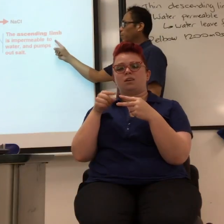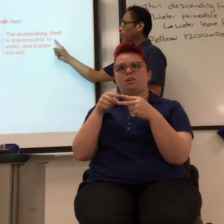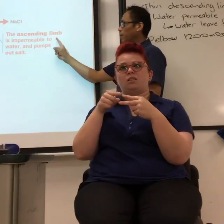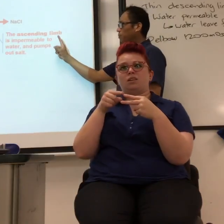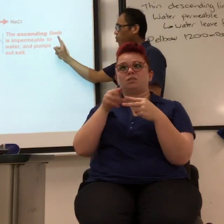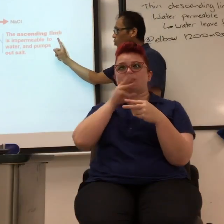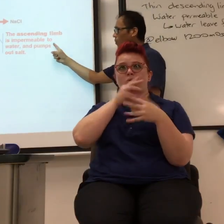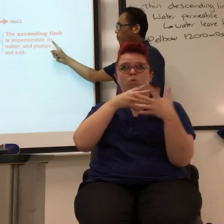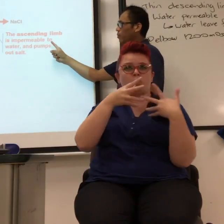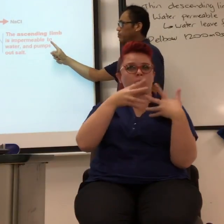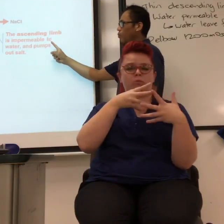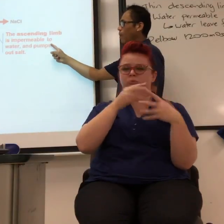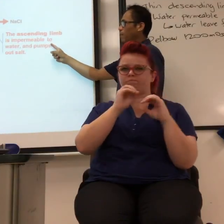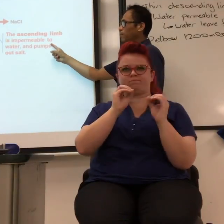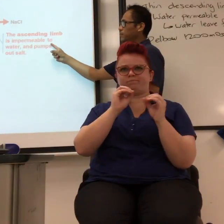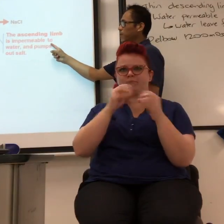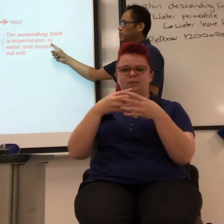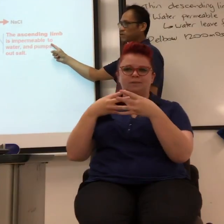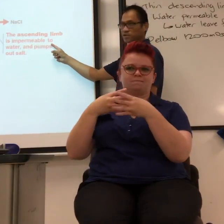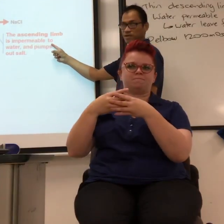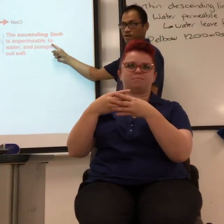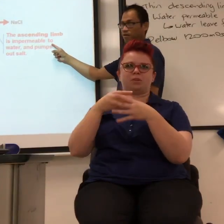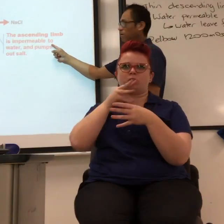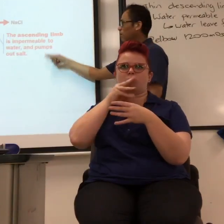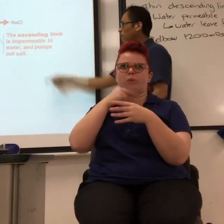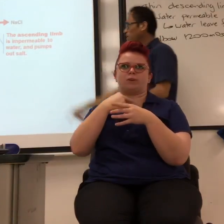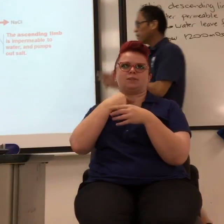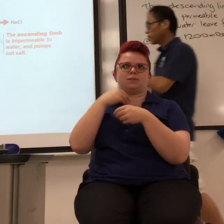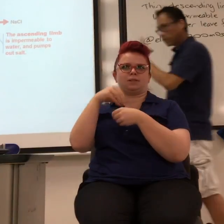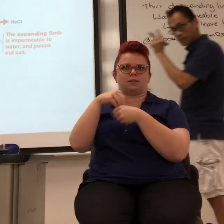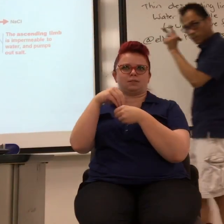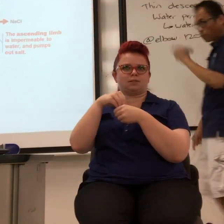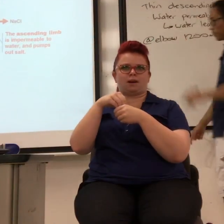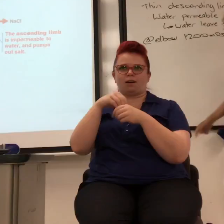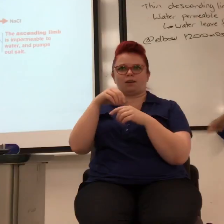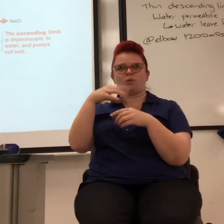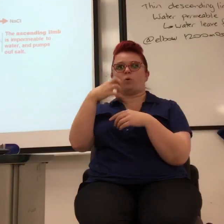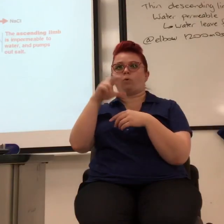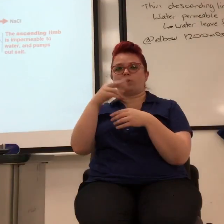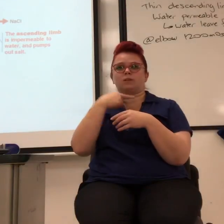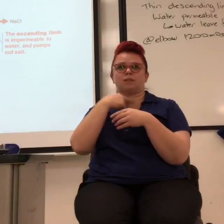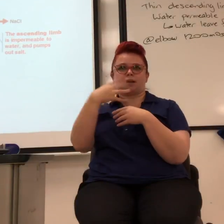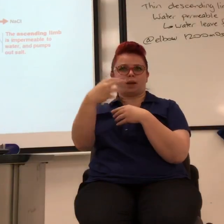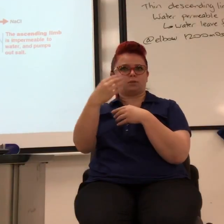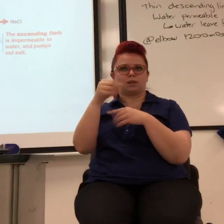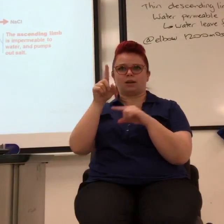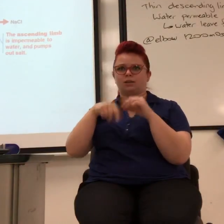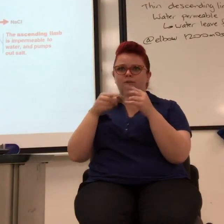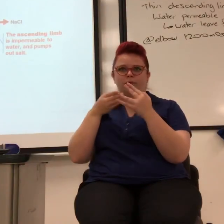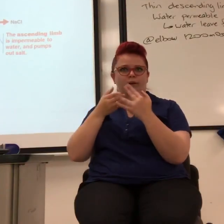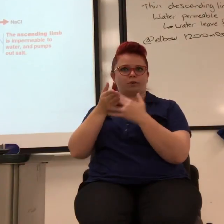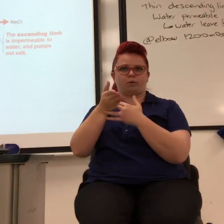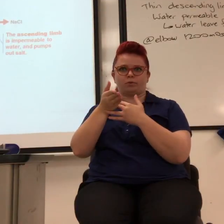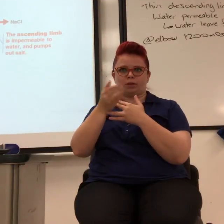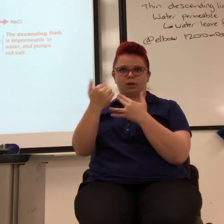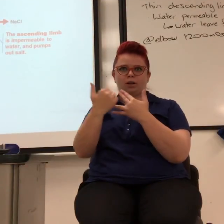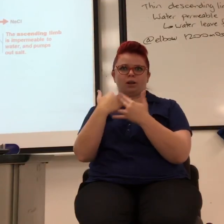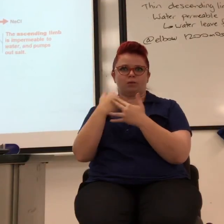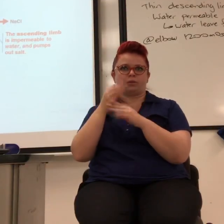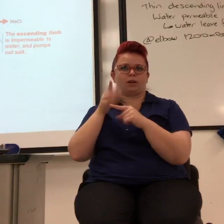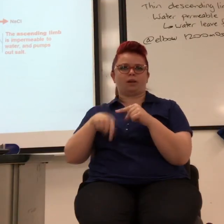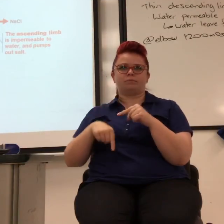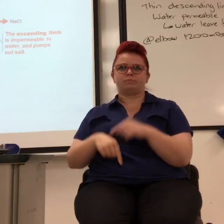It's impermeable to water. There's tight junctions in there. That's one thing to know. So water cannot escape on the way up.